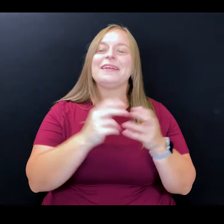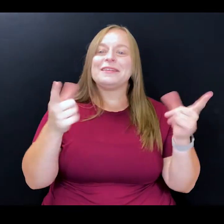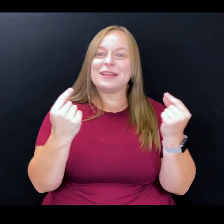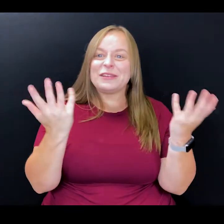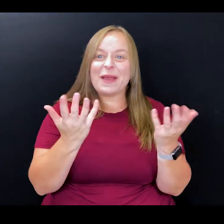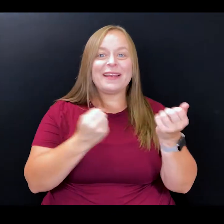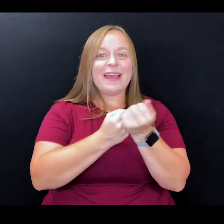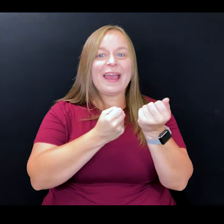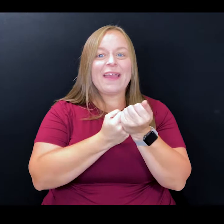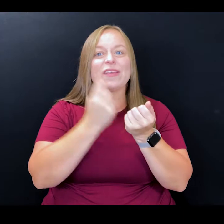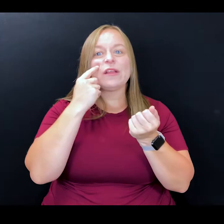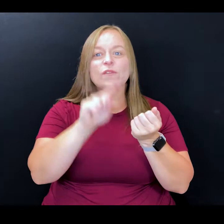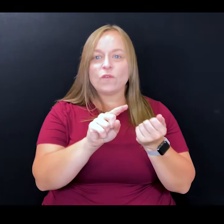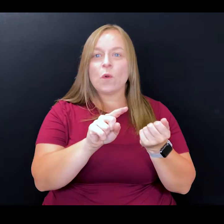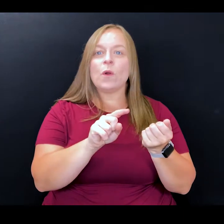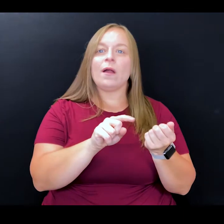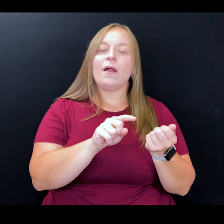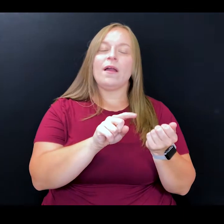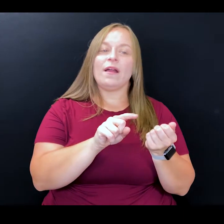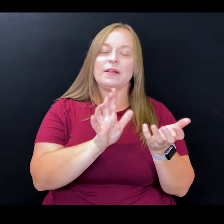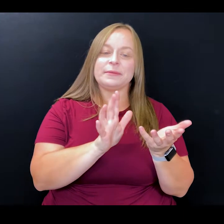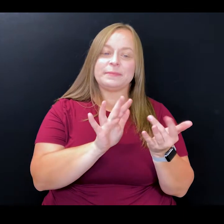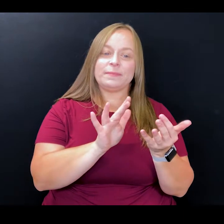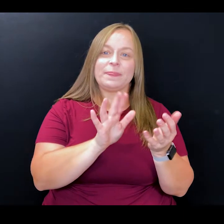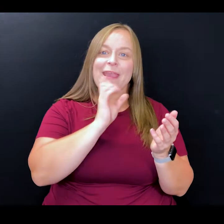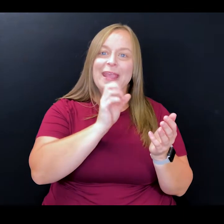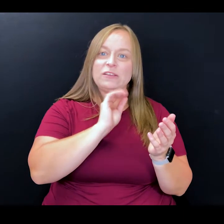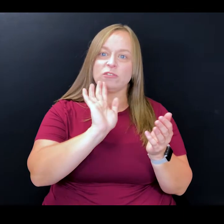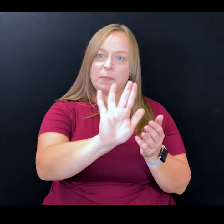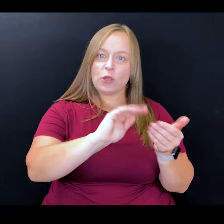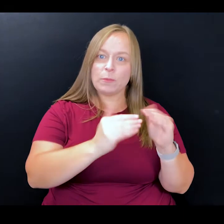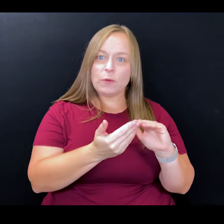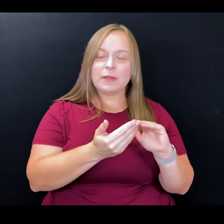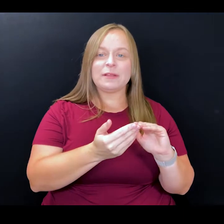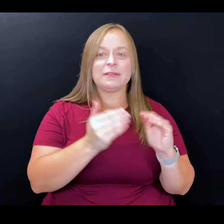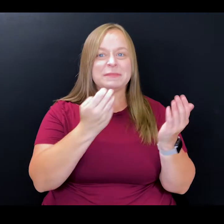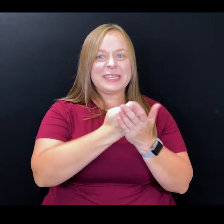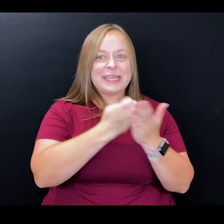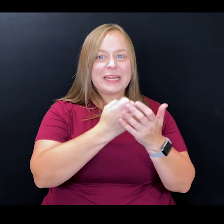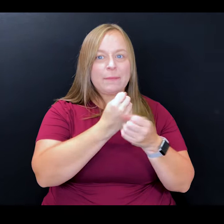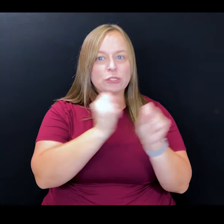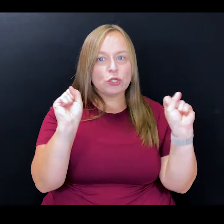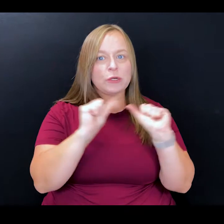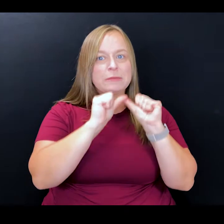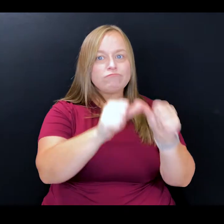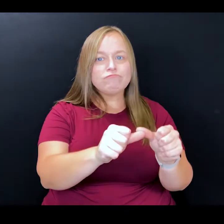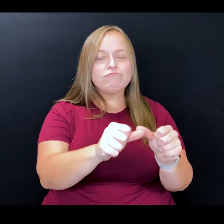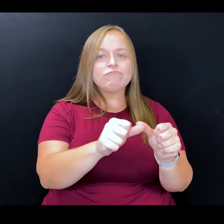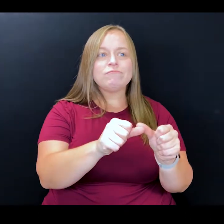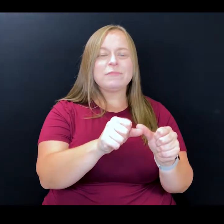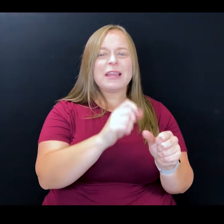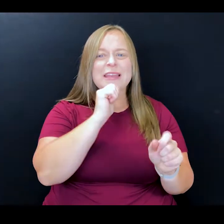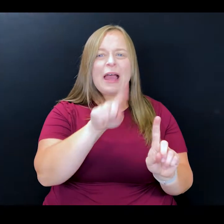does is it advocates for aging in the community, for economic security,